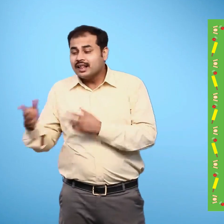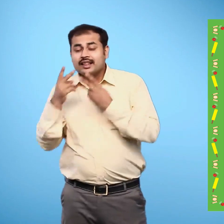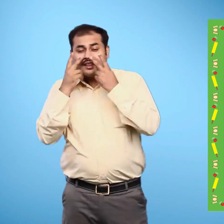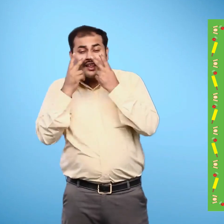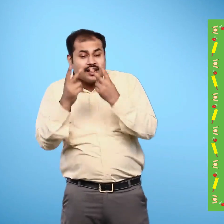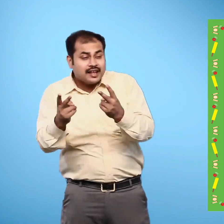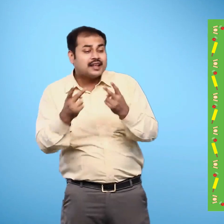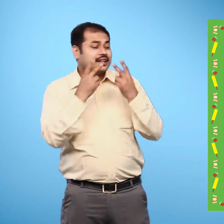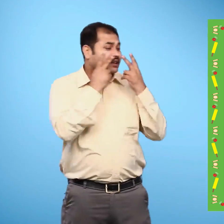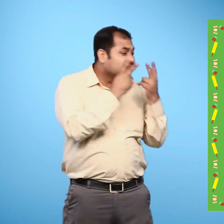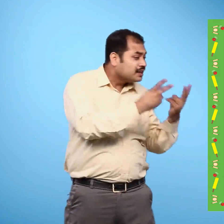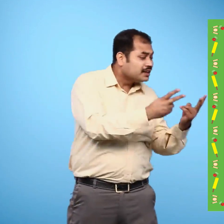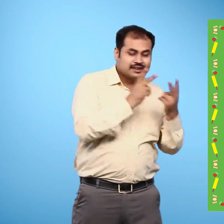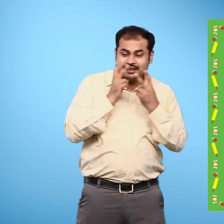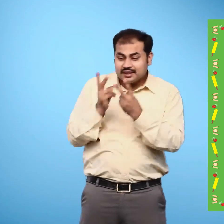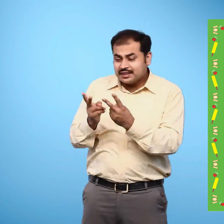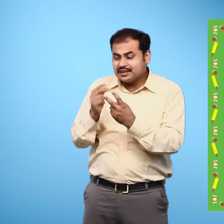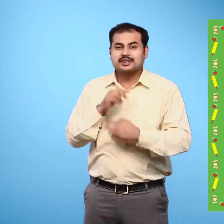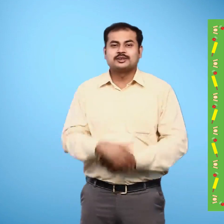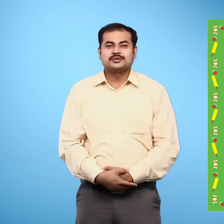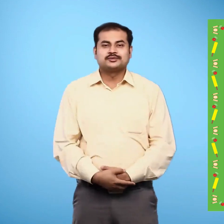Look around. Look around.